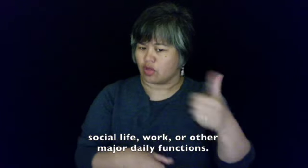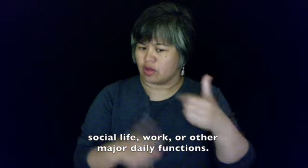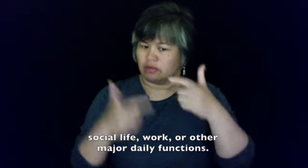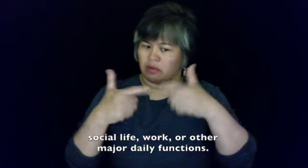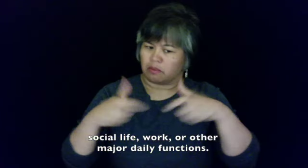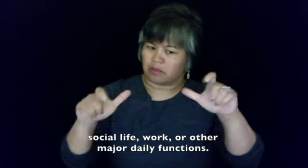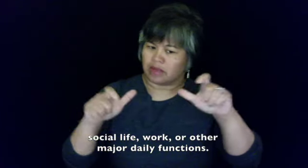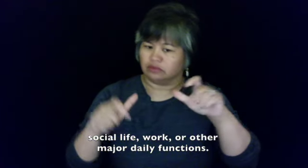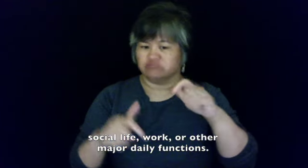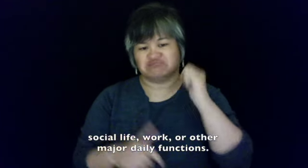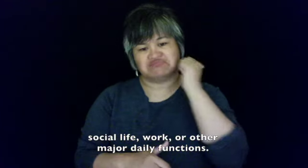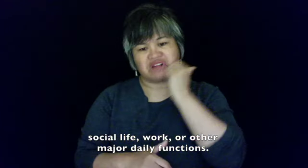functions.